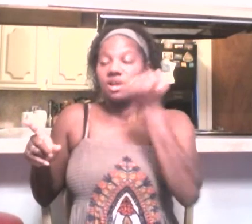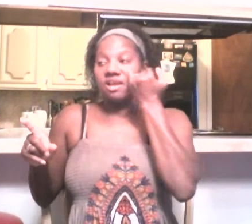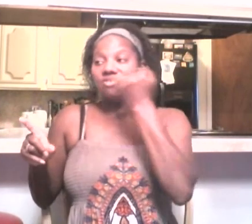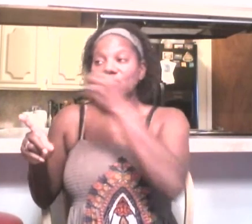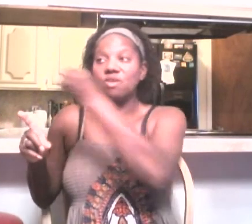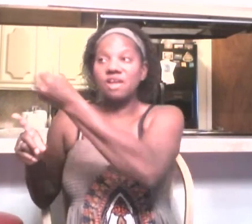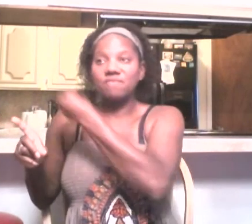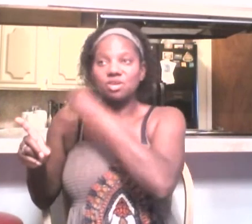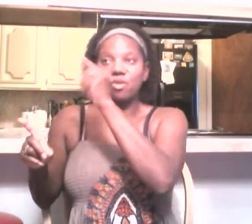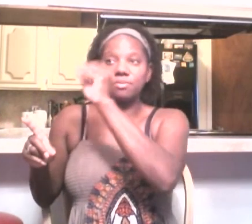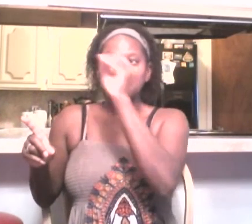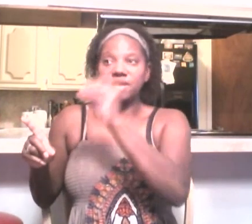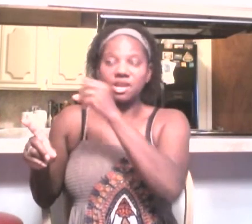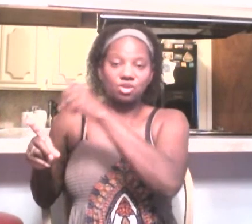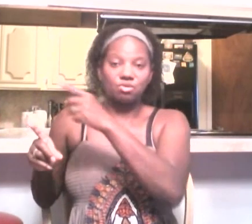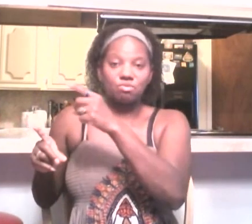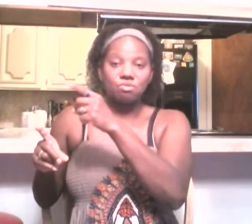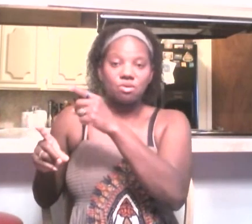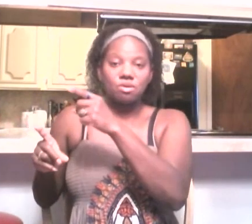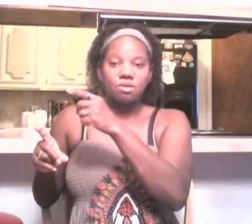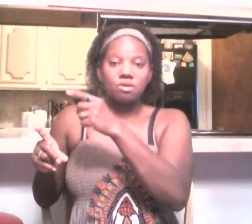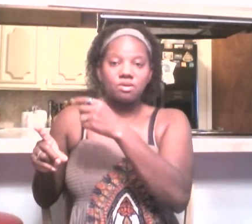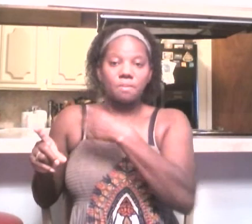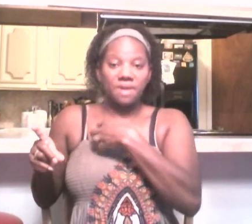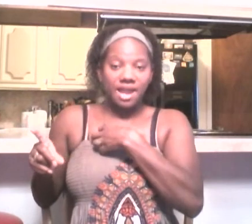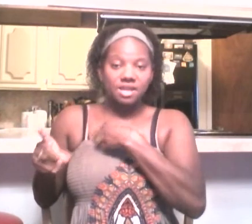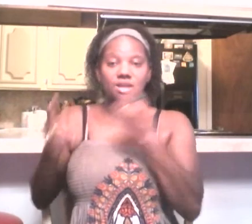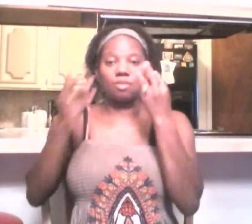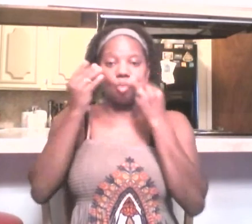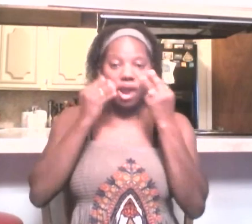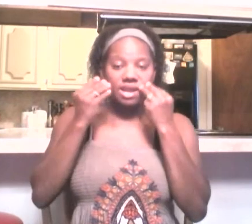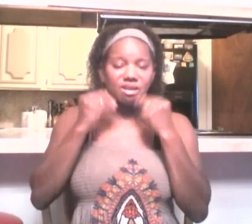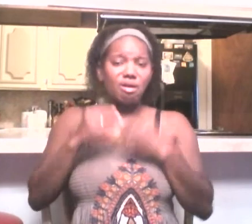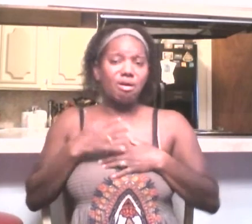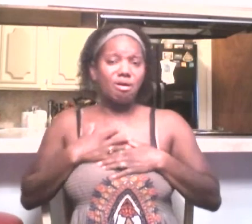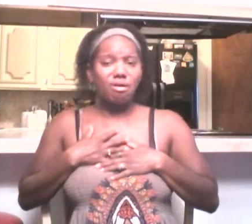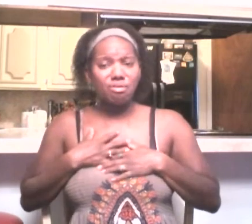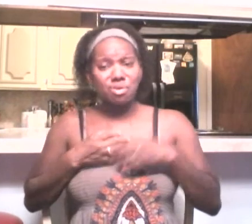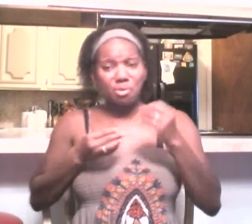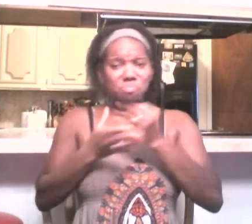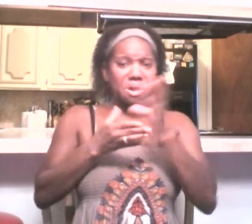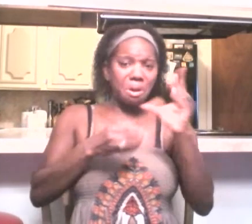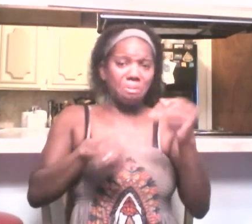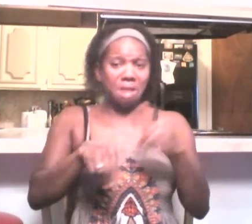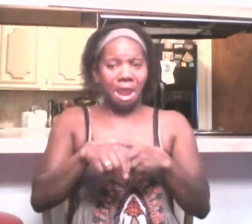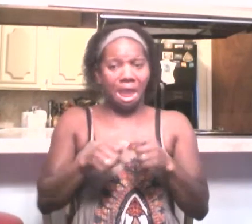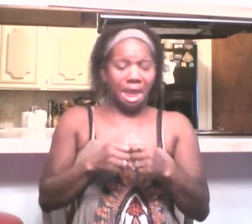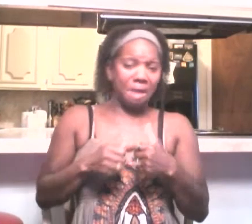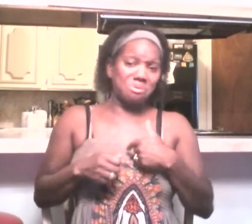if you are giving 20% and you complaining and whining, oh, you don't spend no time with